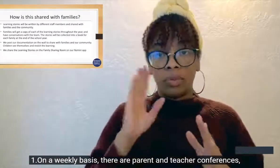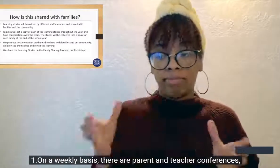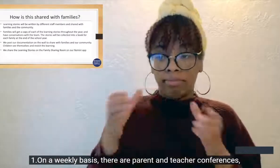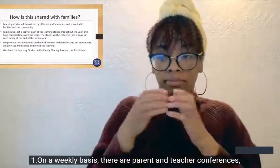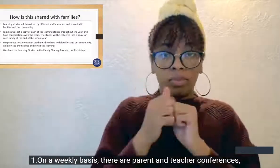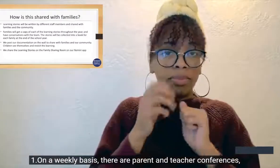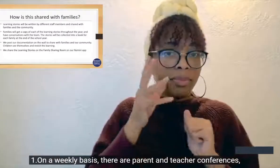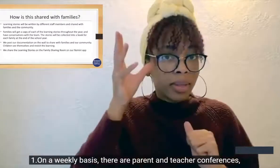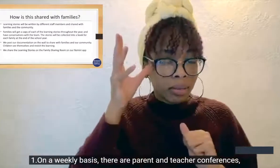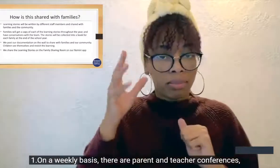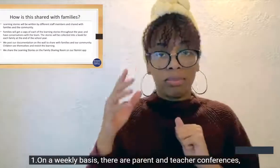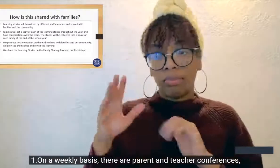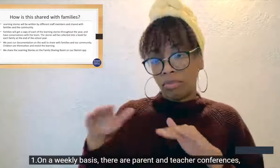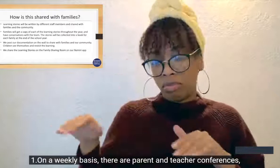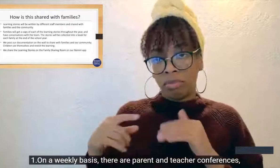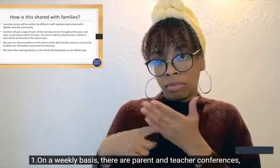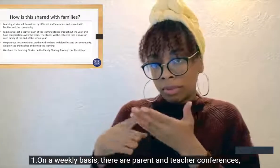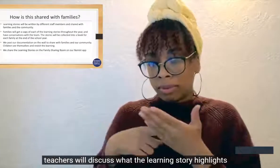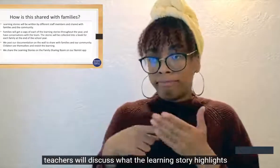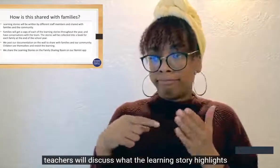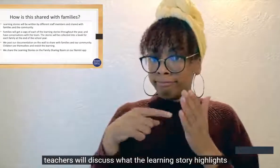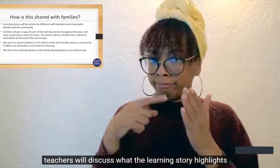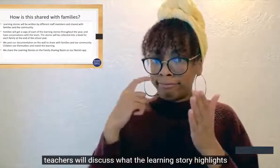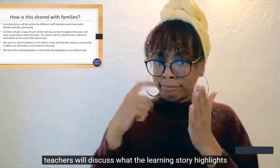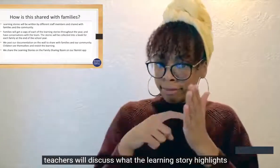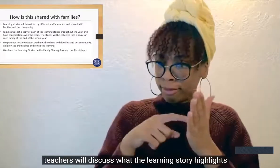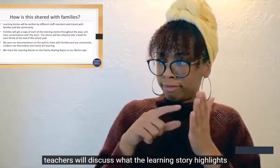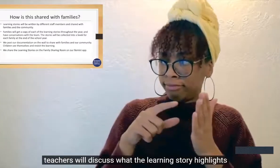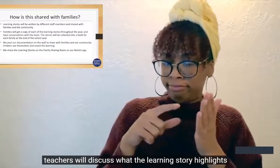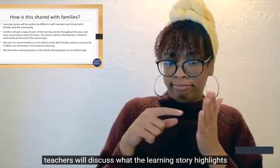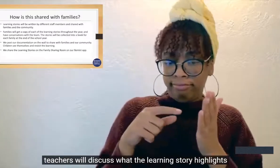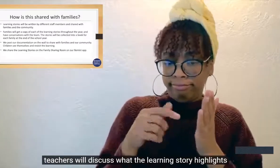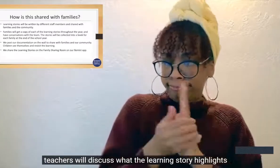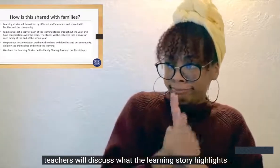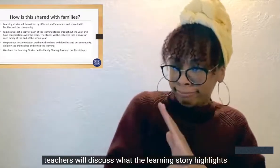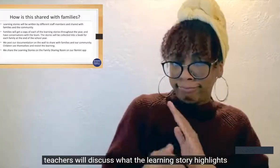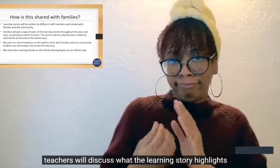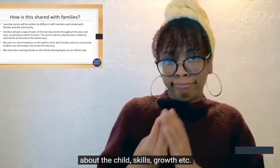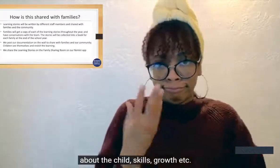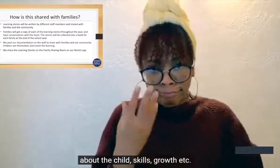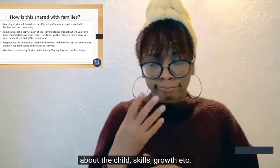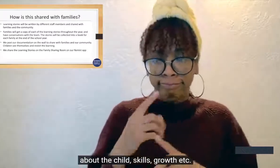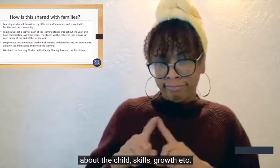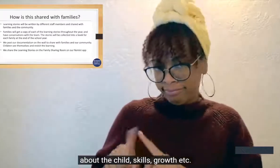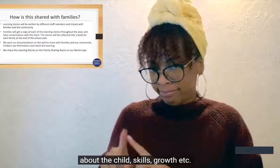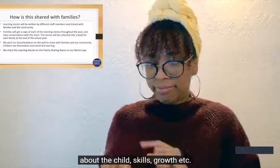weekly basis, there are parent and teacher conferences where teachers discuss what learning